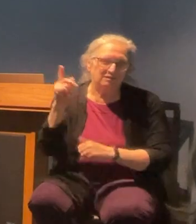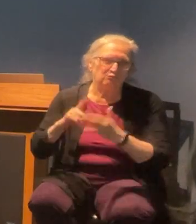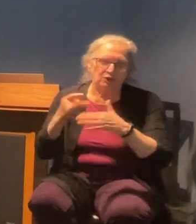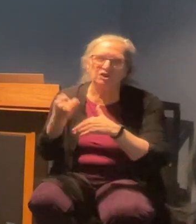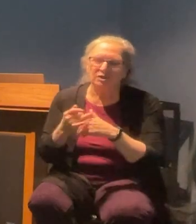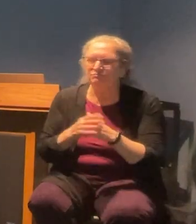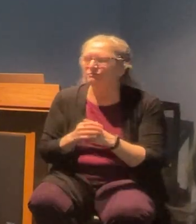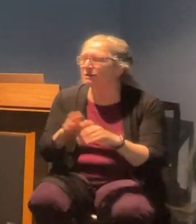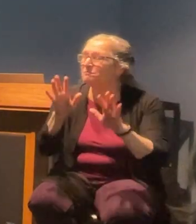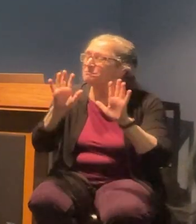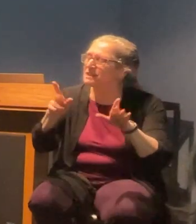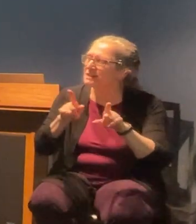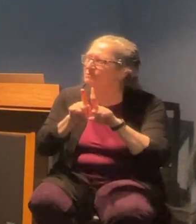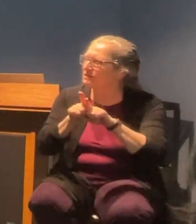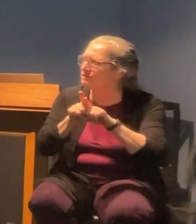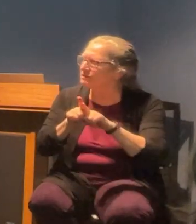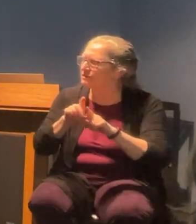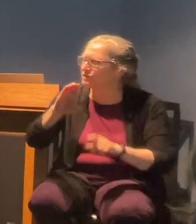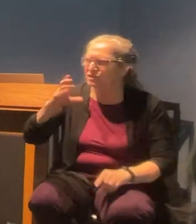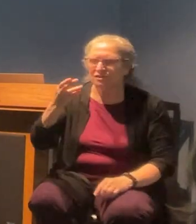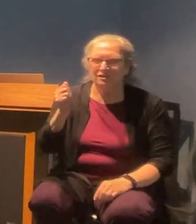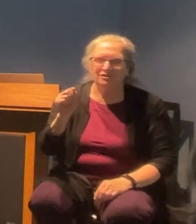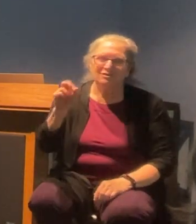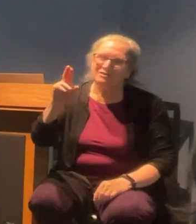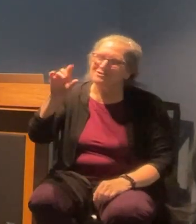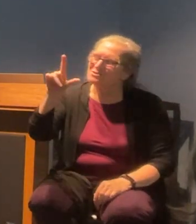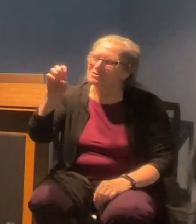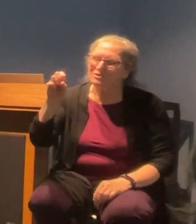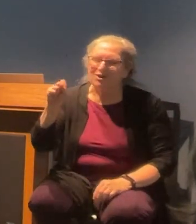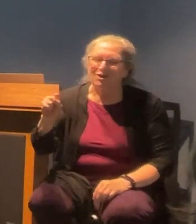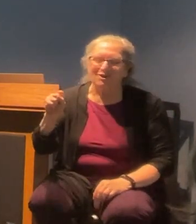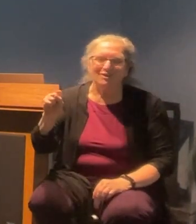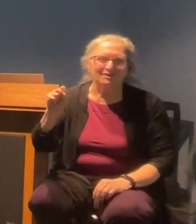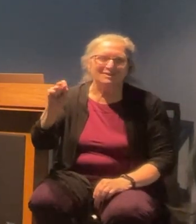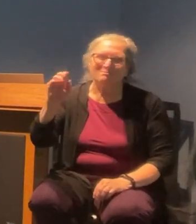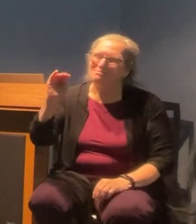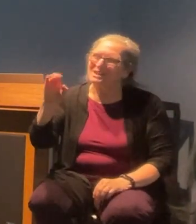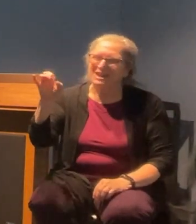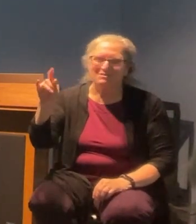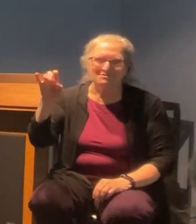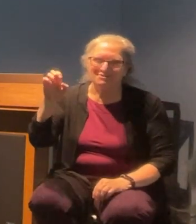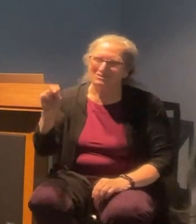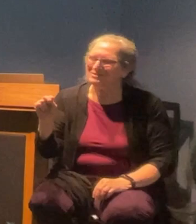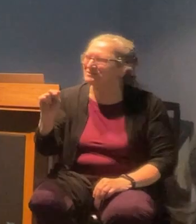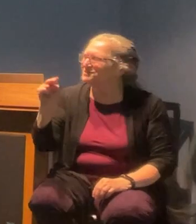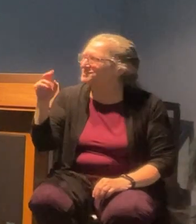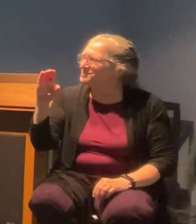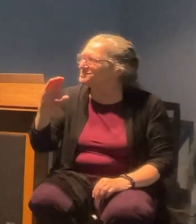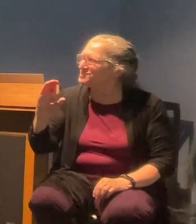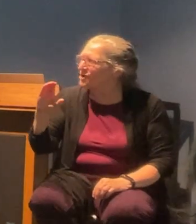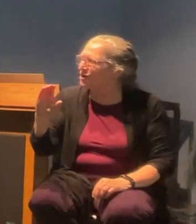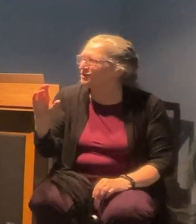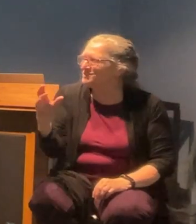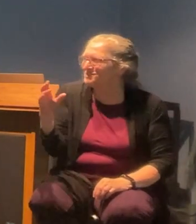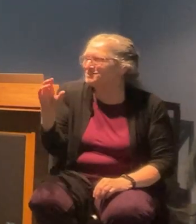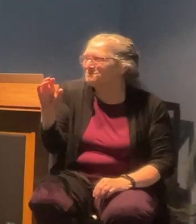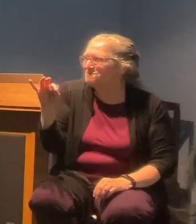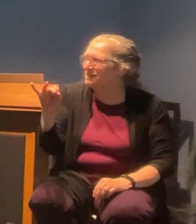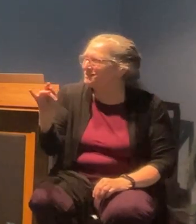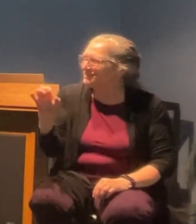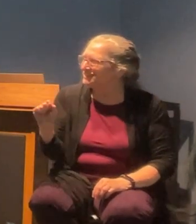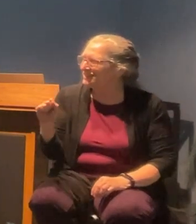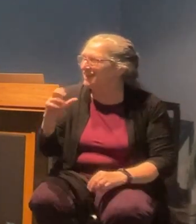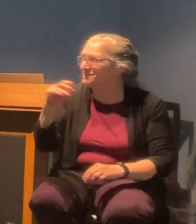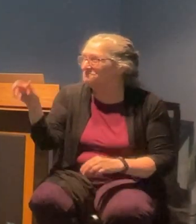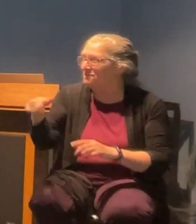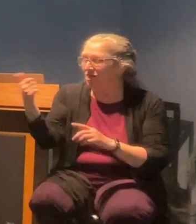had Park MacArthur, Mark Handelman, and Mindy Sue. And Mindy, which was one of my mentors, she told